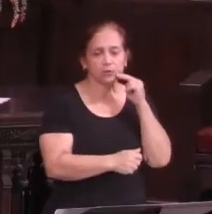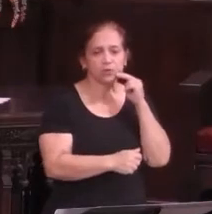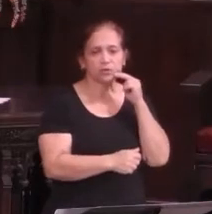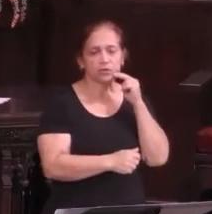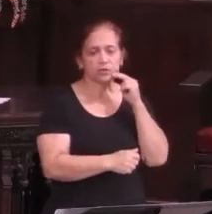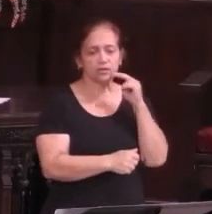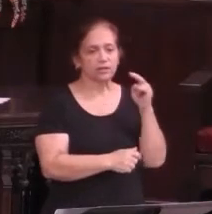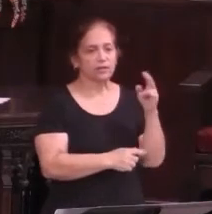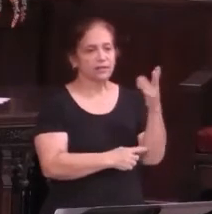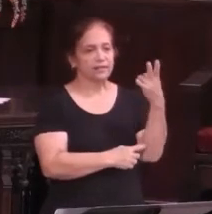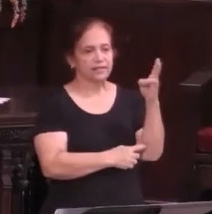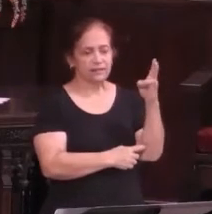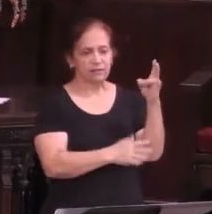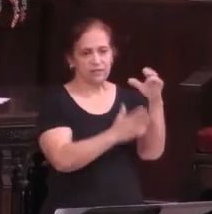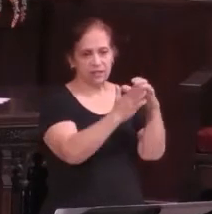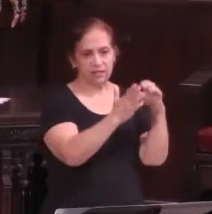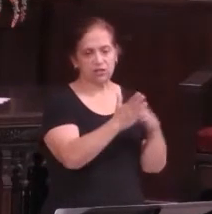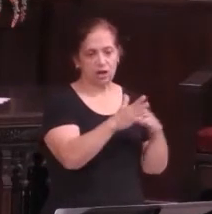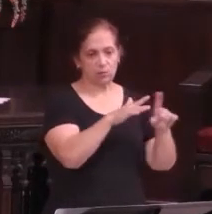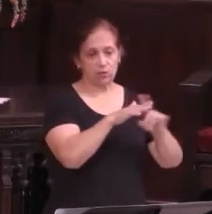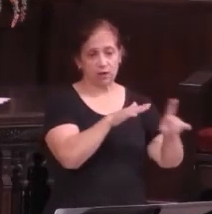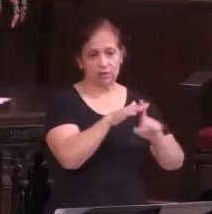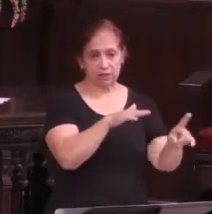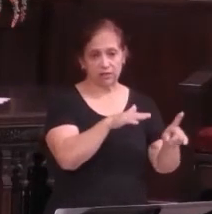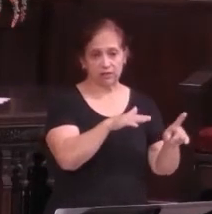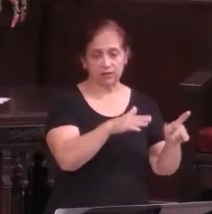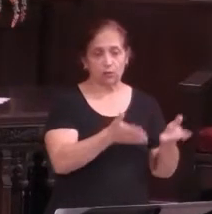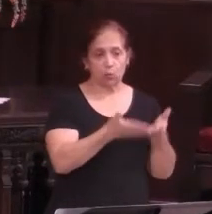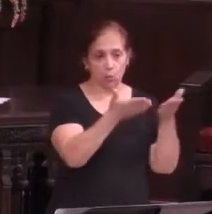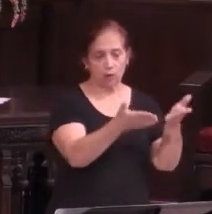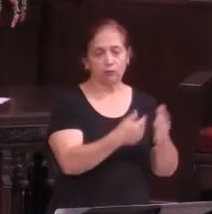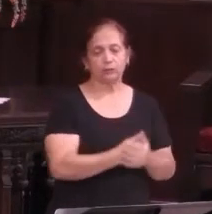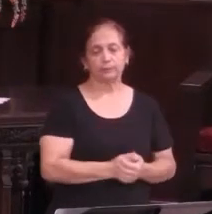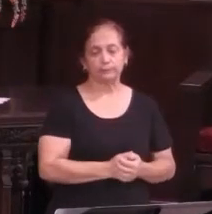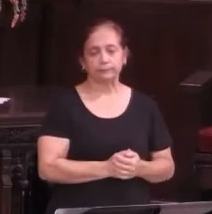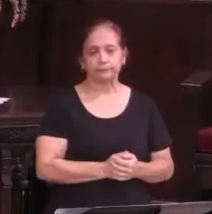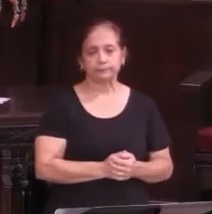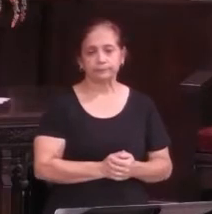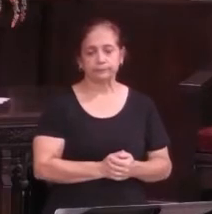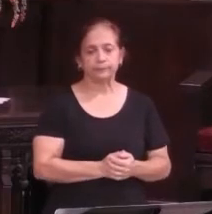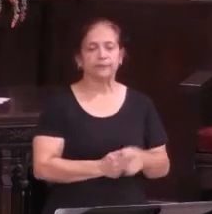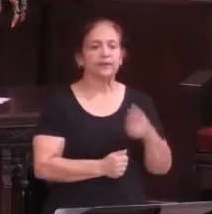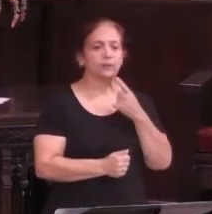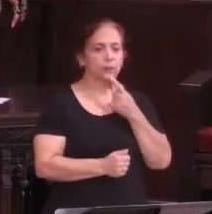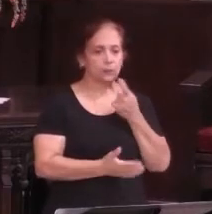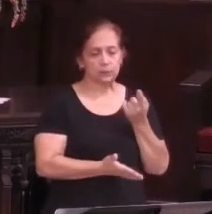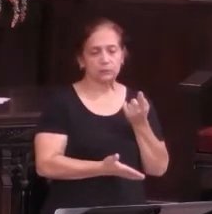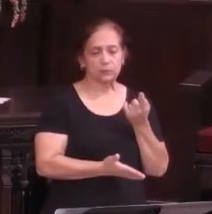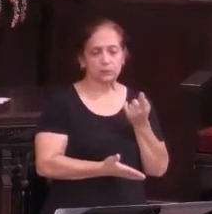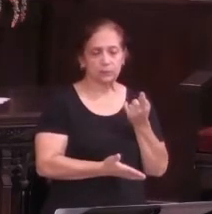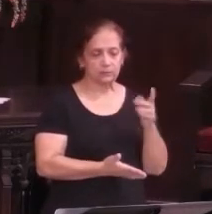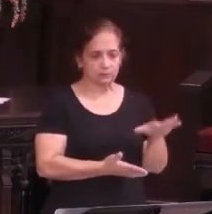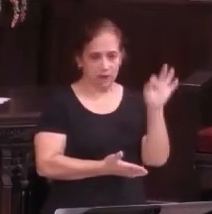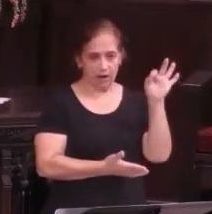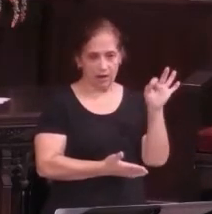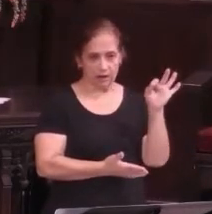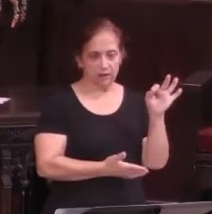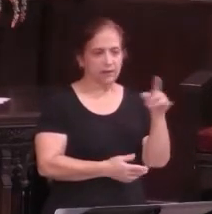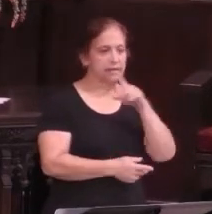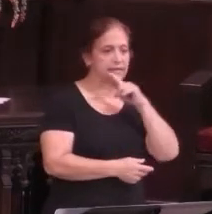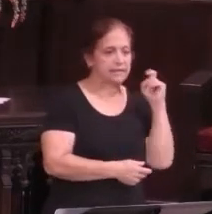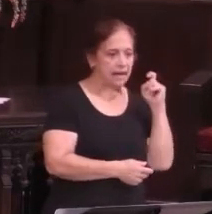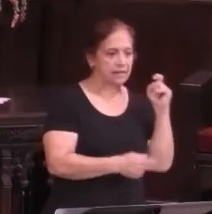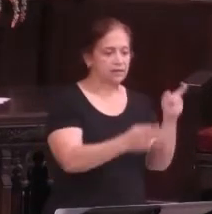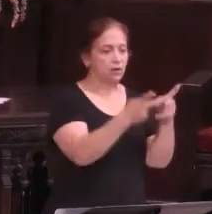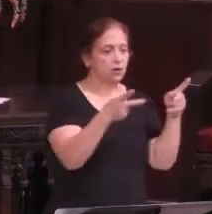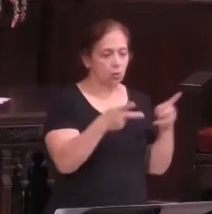the 17th chapter of Exodus had to offer? This is what we would find: a desert